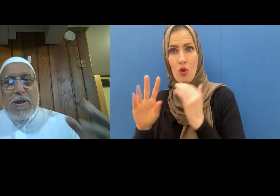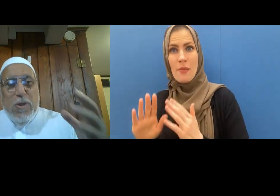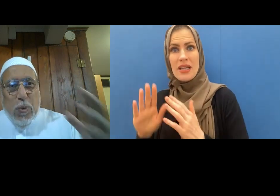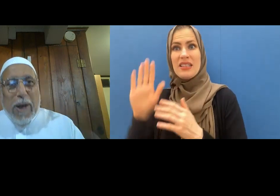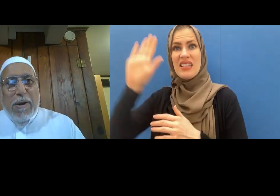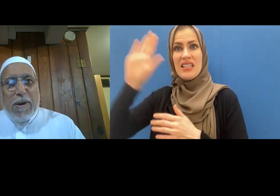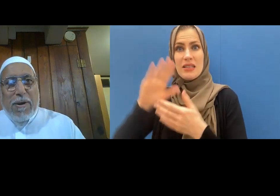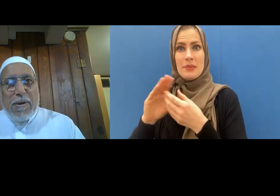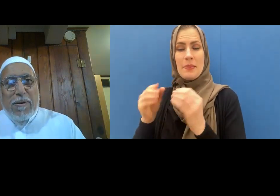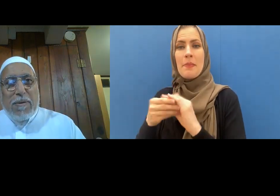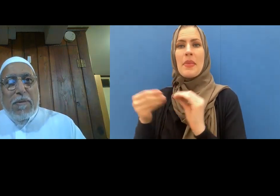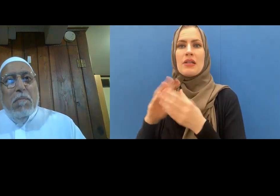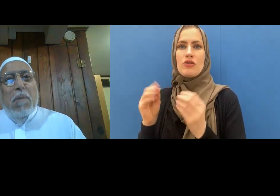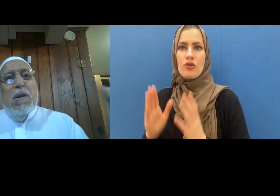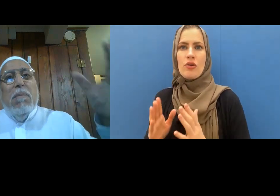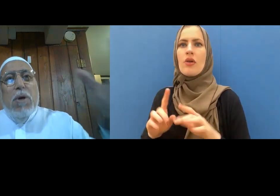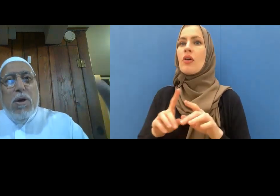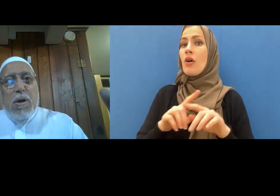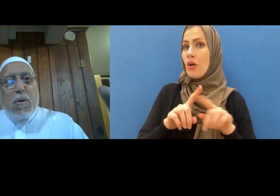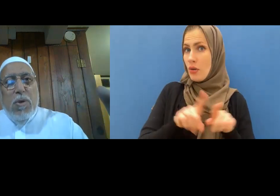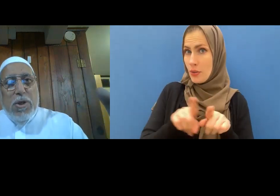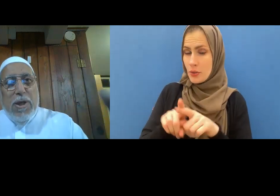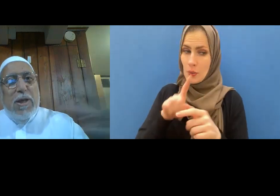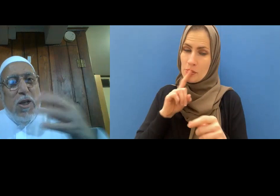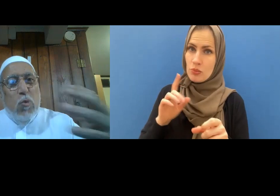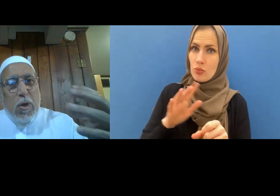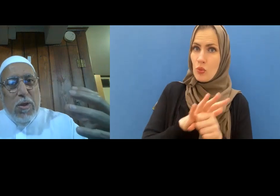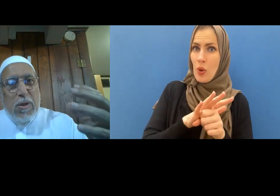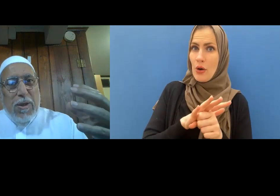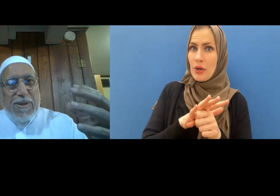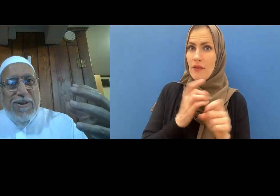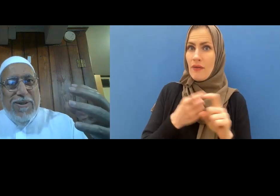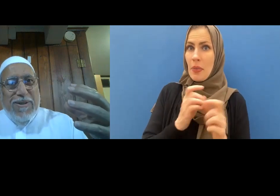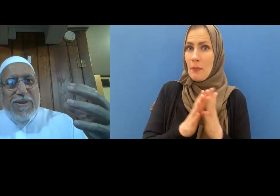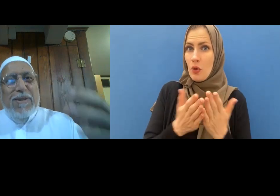is swearing by the book, which is his word,